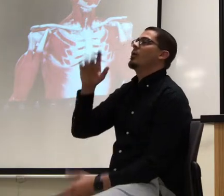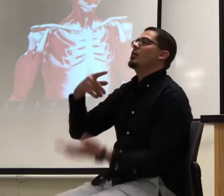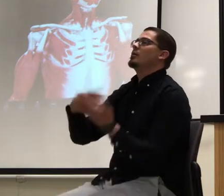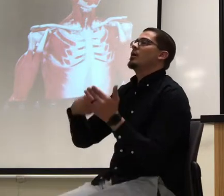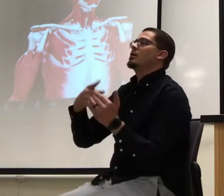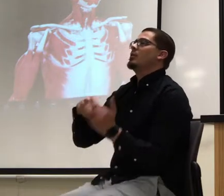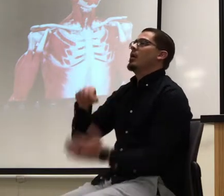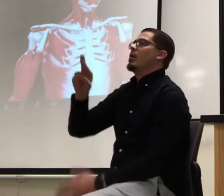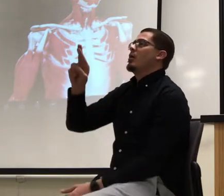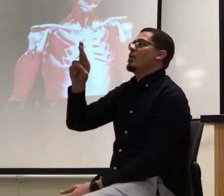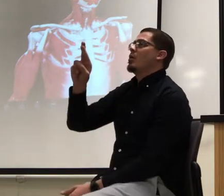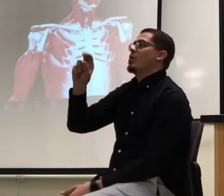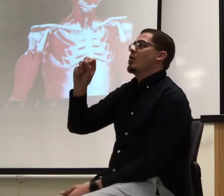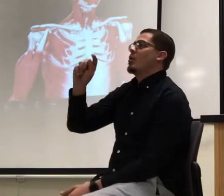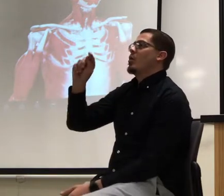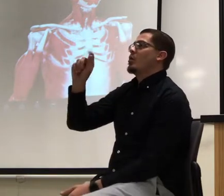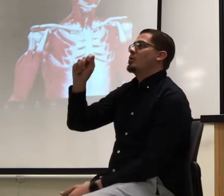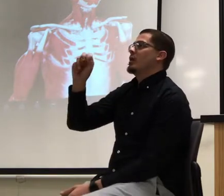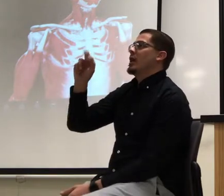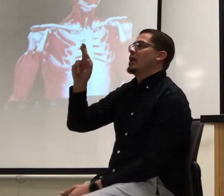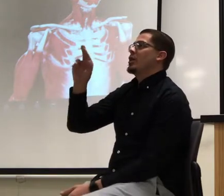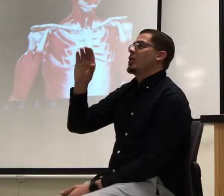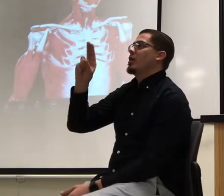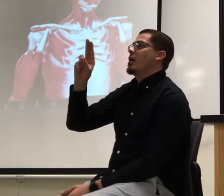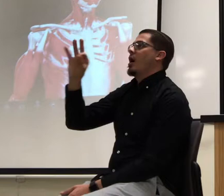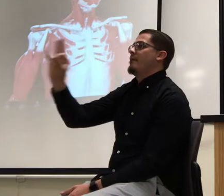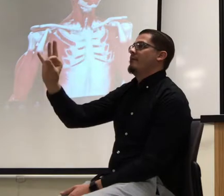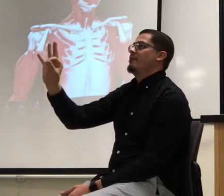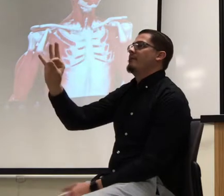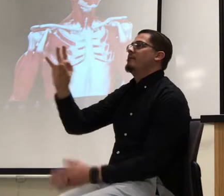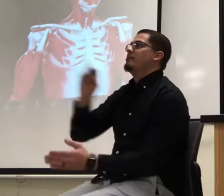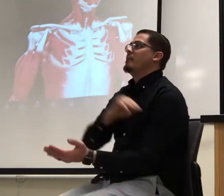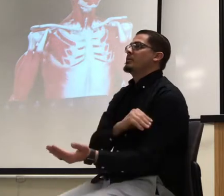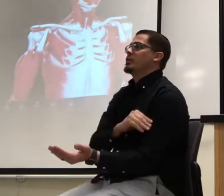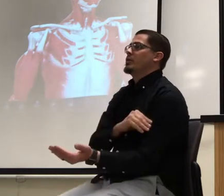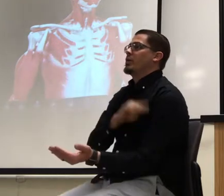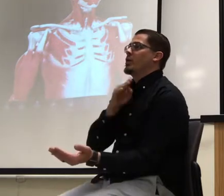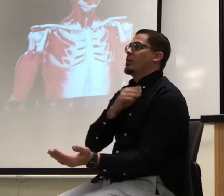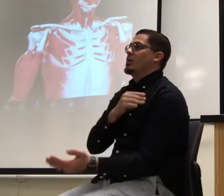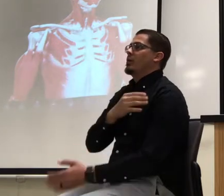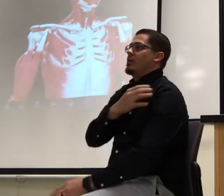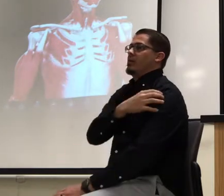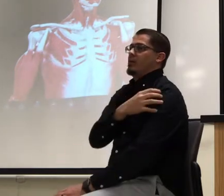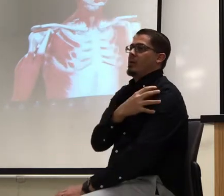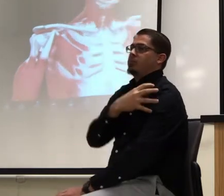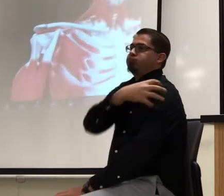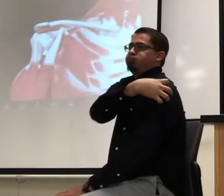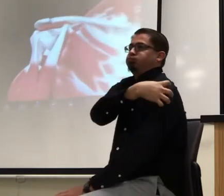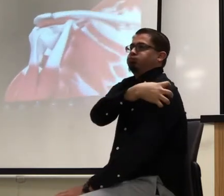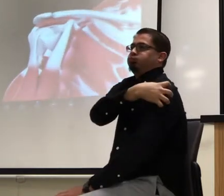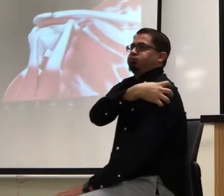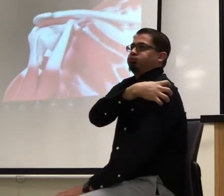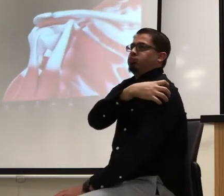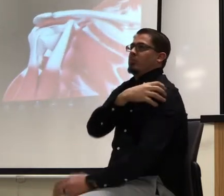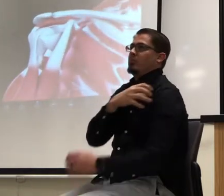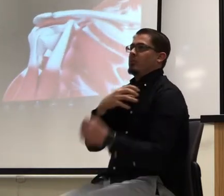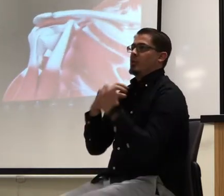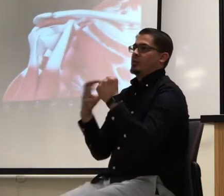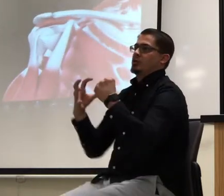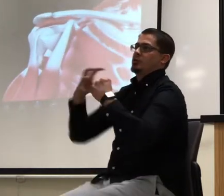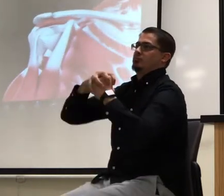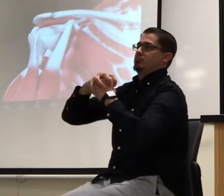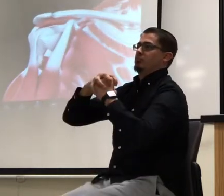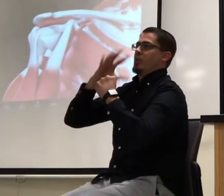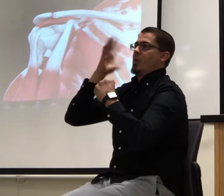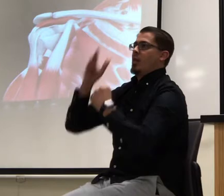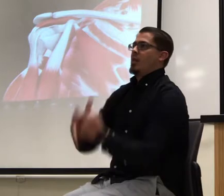muscles that are a group of muscles called the rotator cuff muscles that form a cuff around the head and humerus. So I'm gonna go